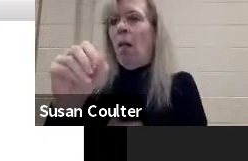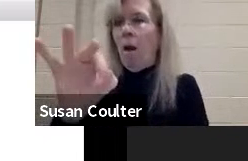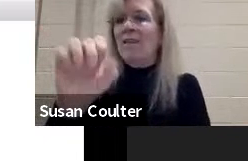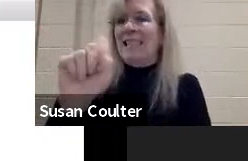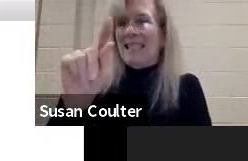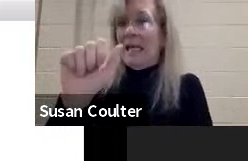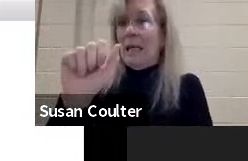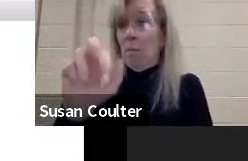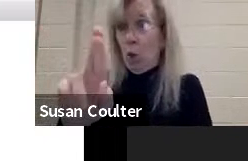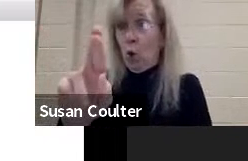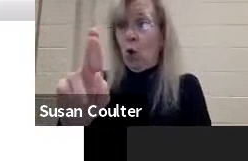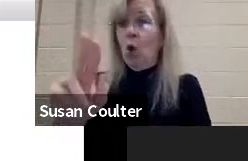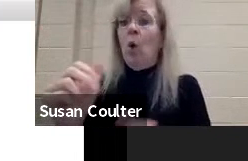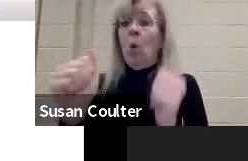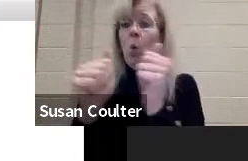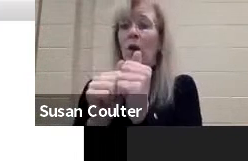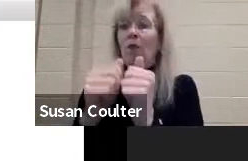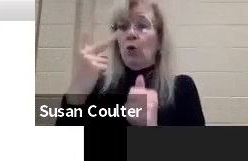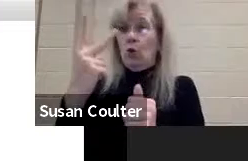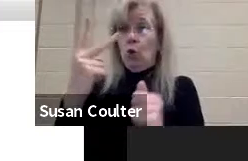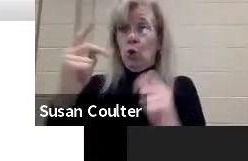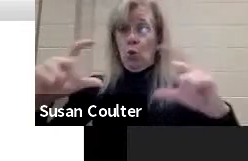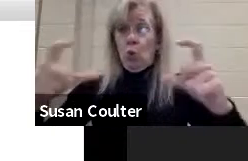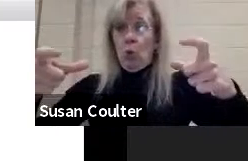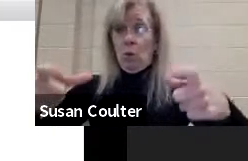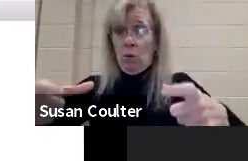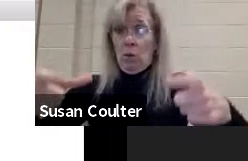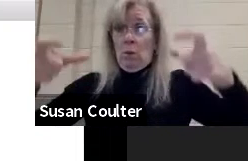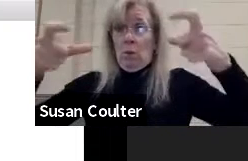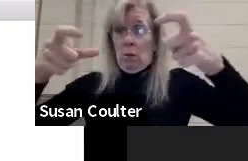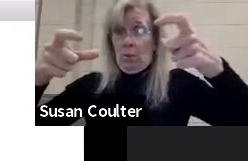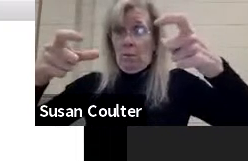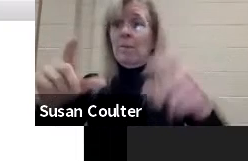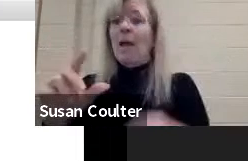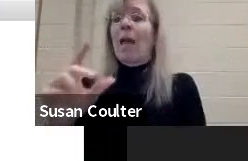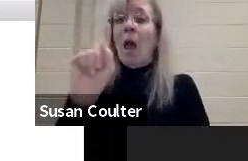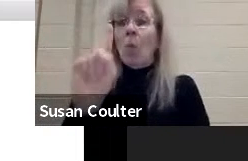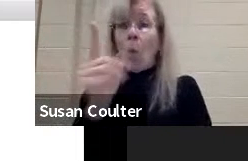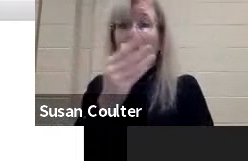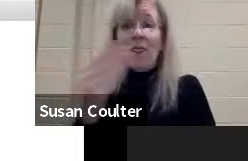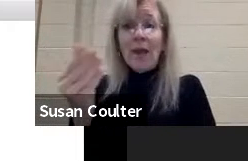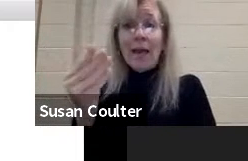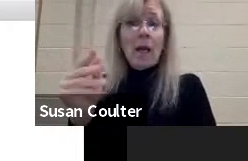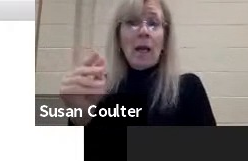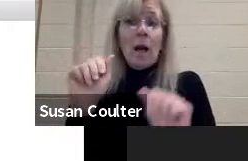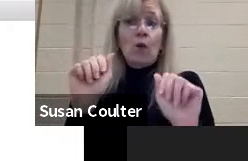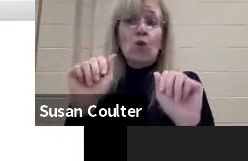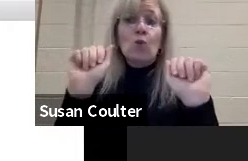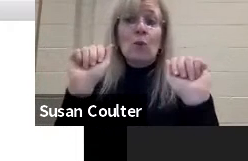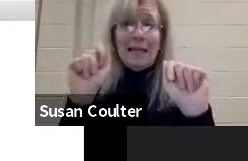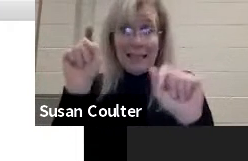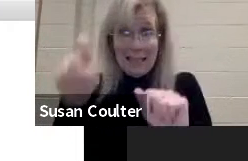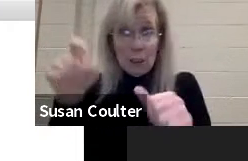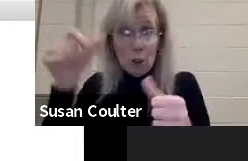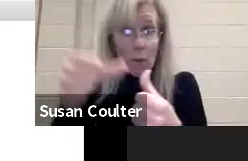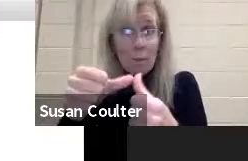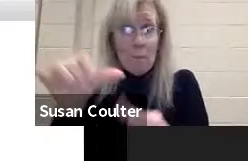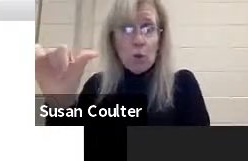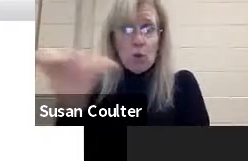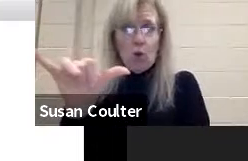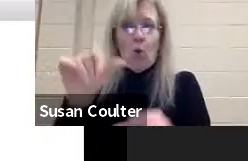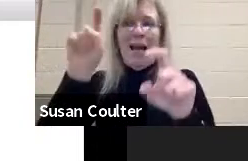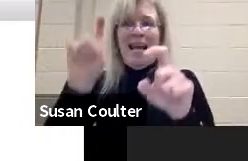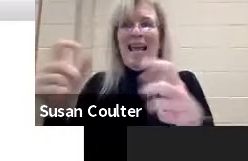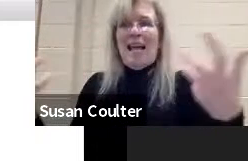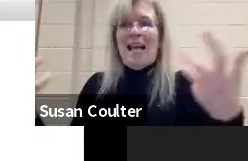example of steamer with two. And one thing you need to